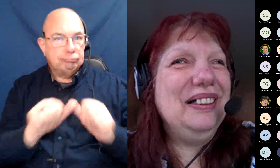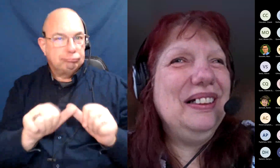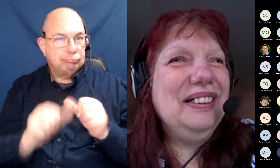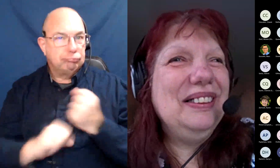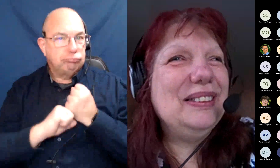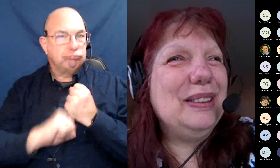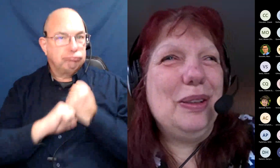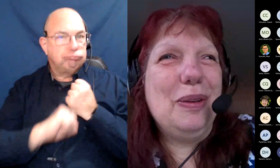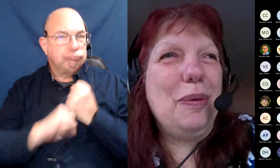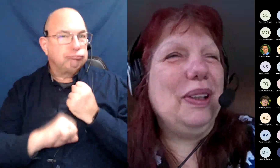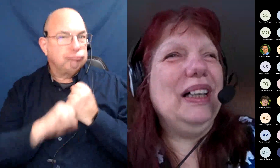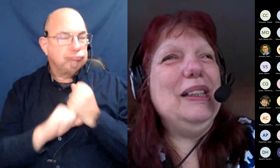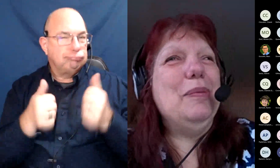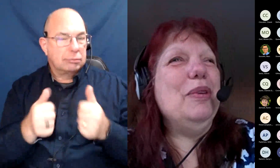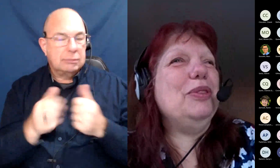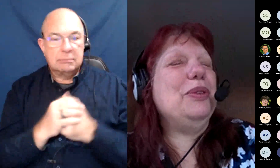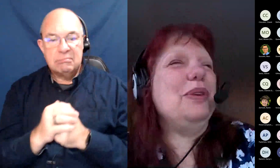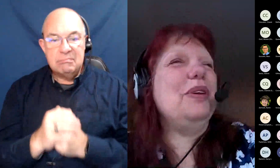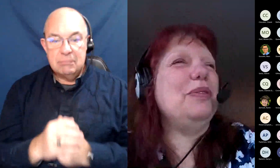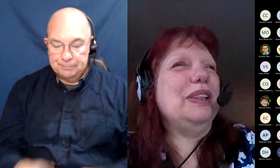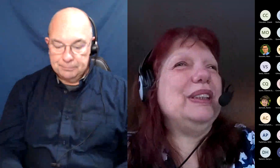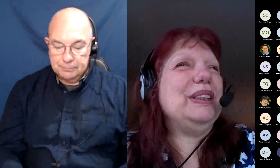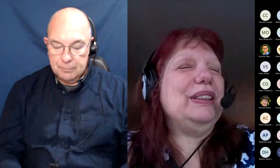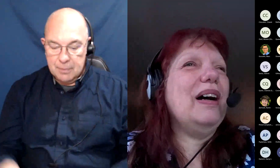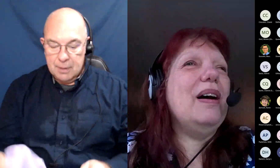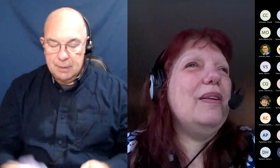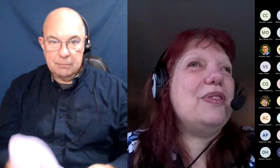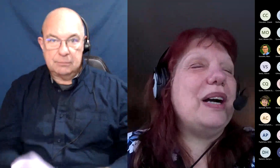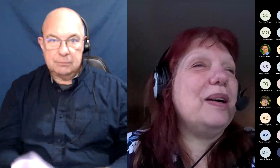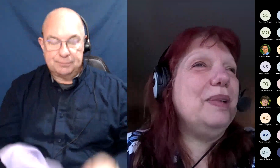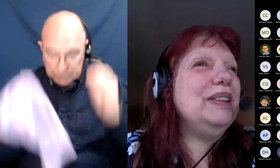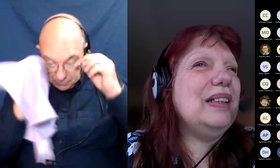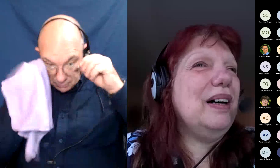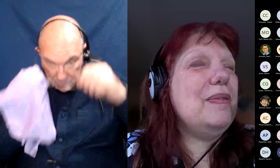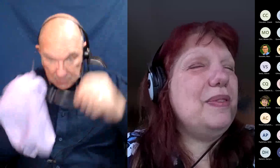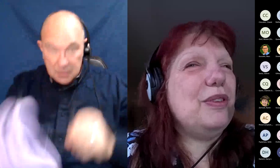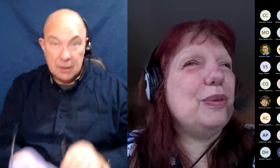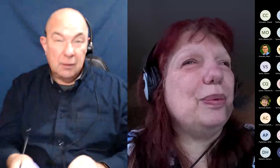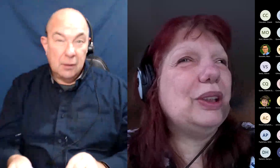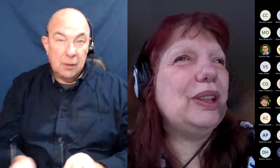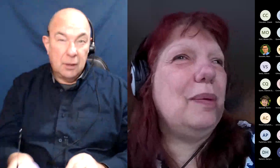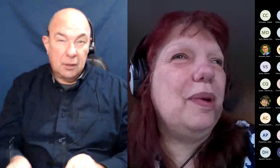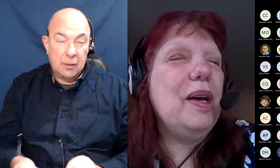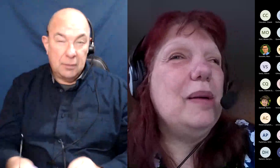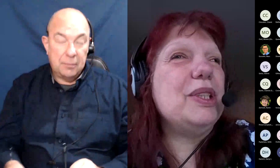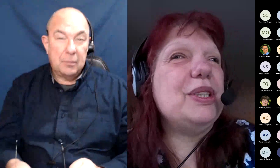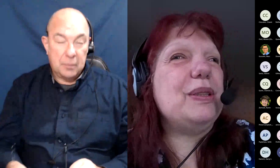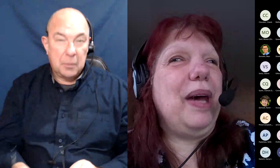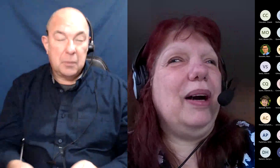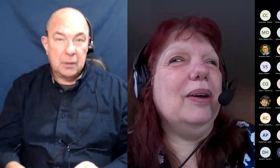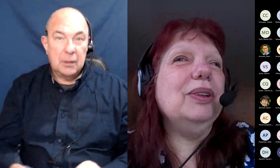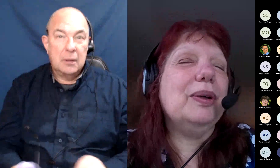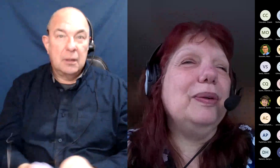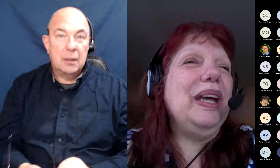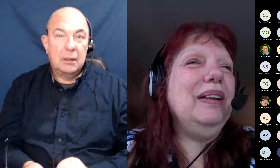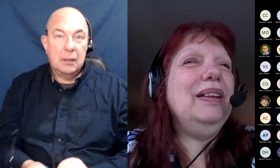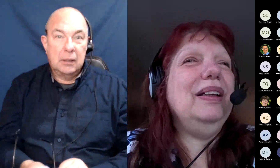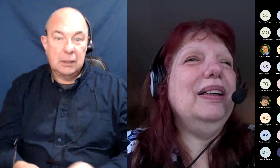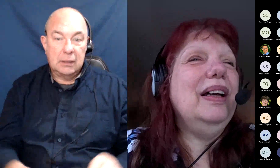support. So we're going to move to the first segment of this workshop, which is